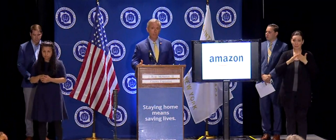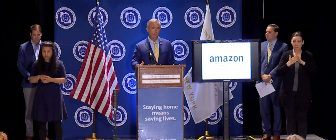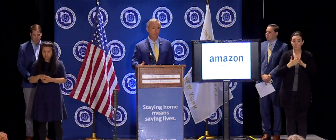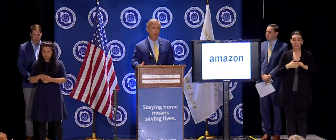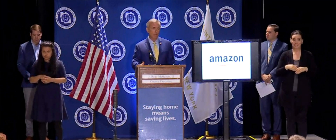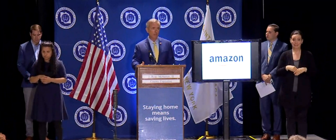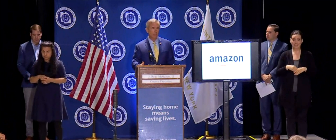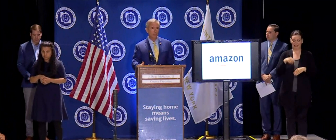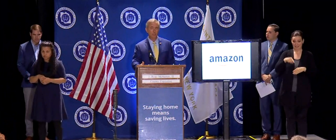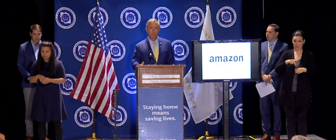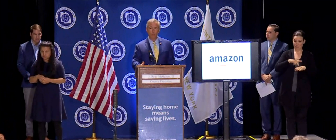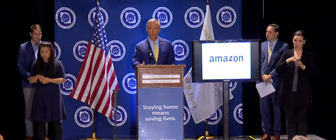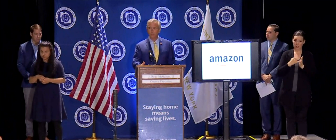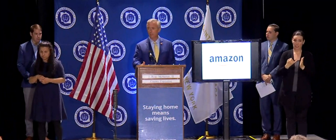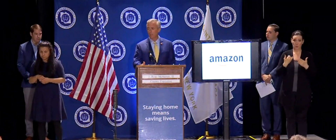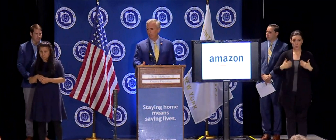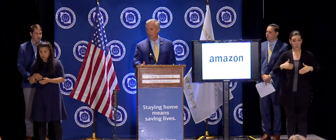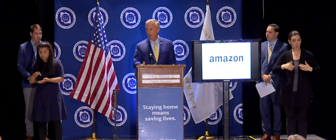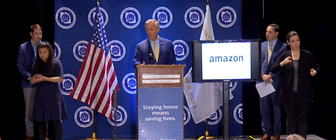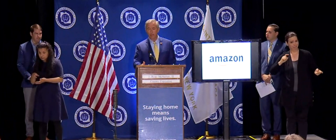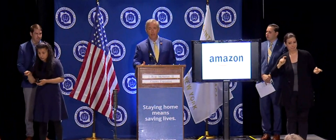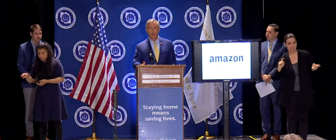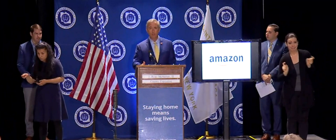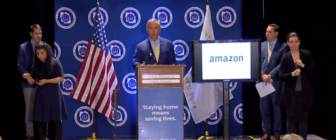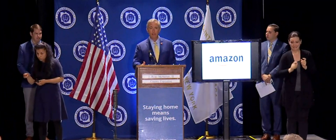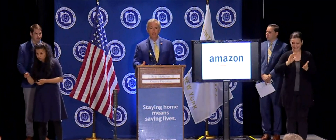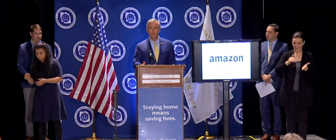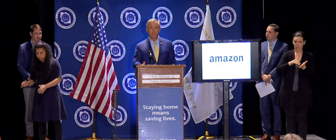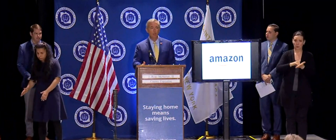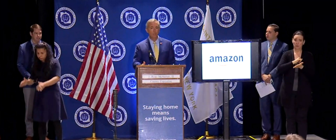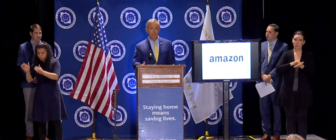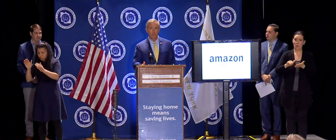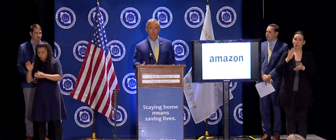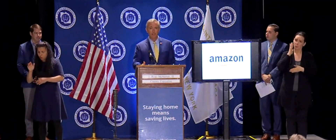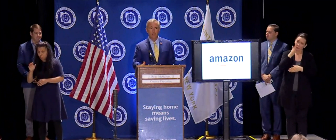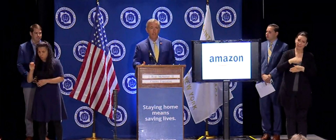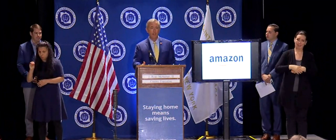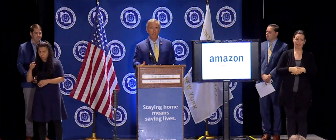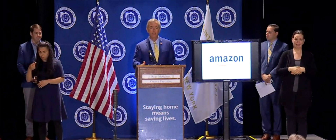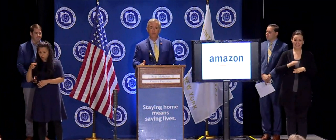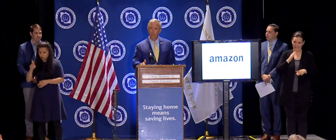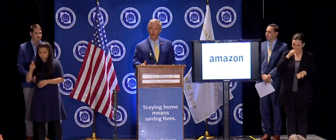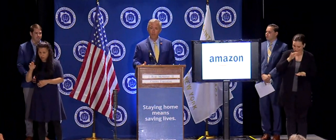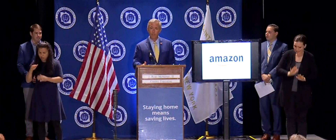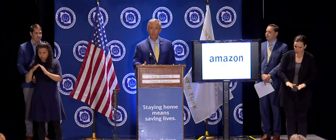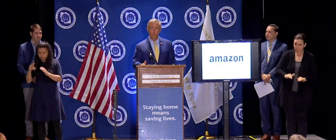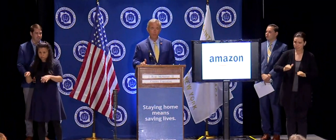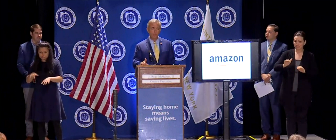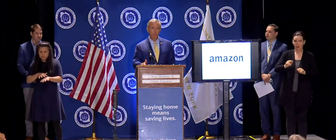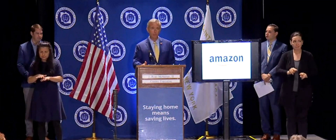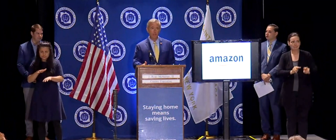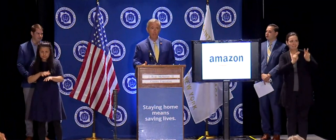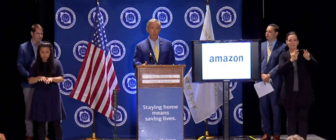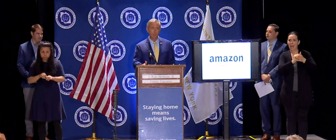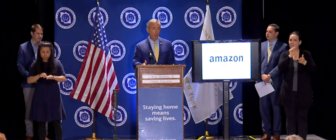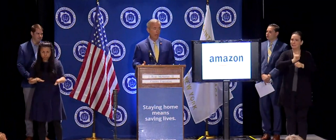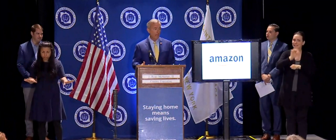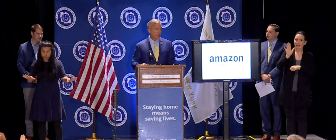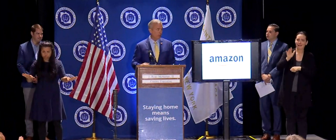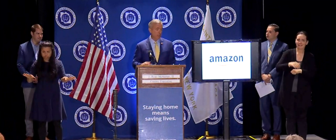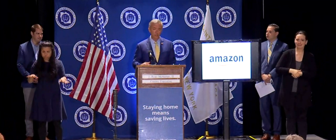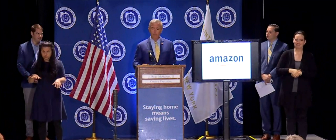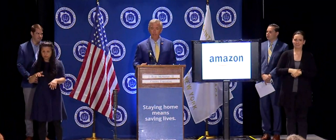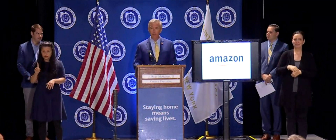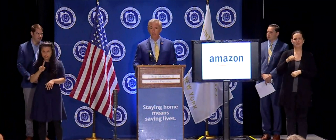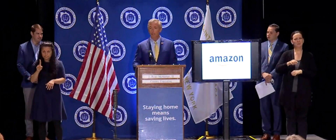is the biggest shot in the arm I've seen in Central New York since I was a kid. And it's very, very good news in the midst of this pandemic. So